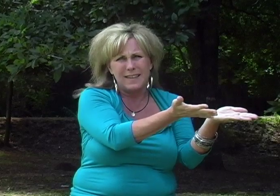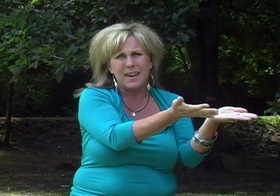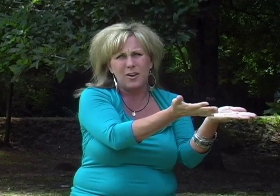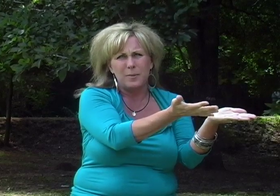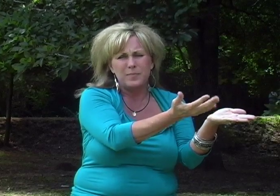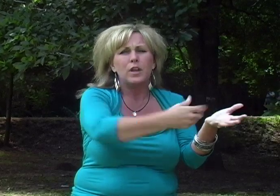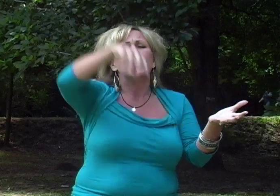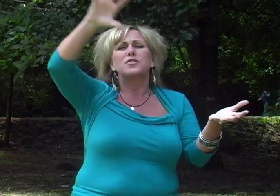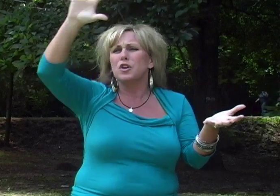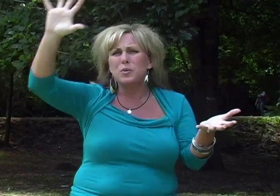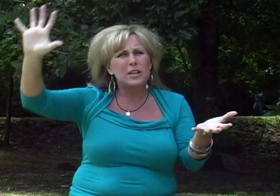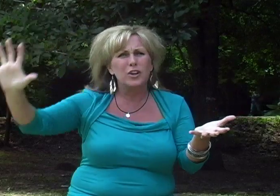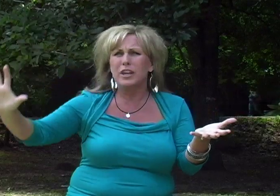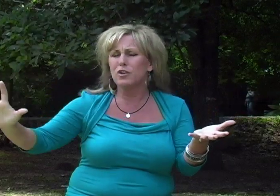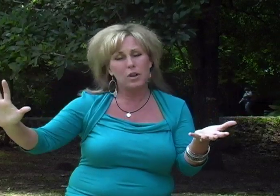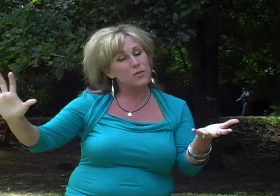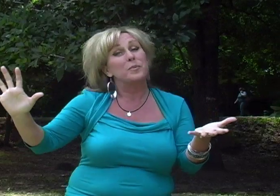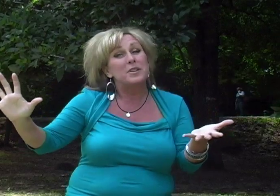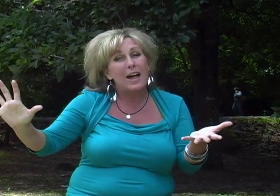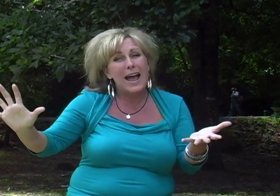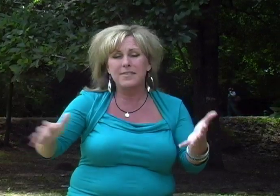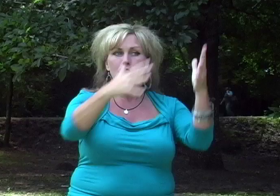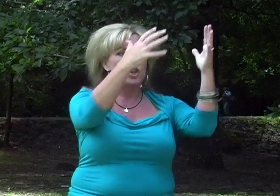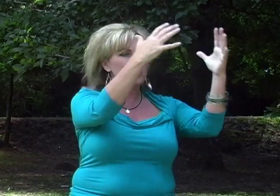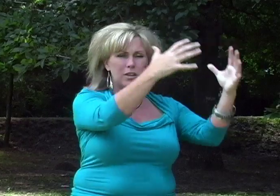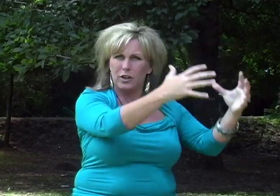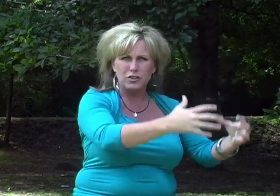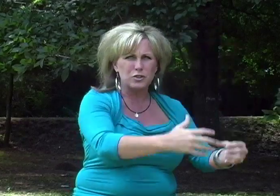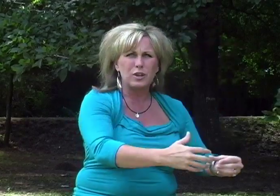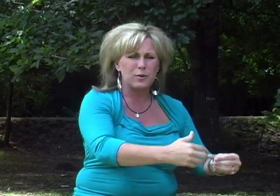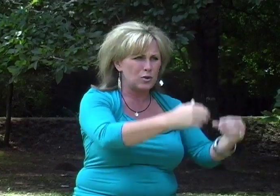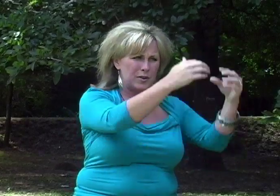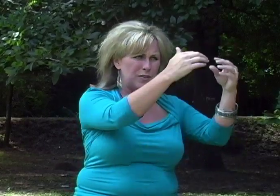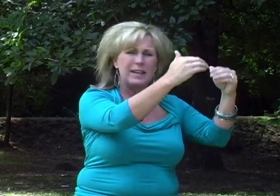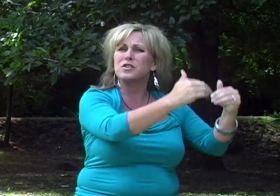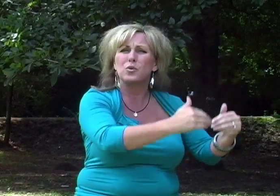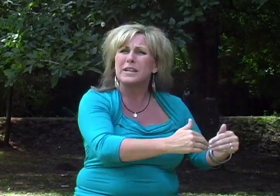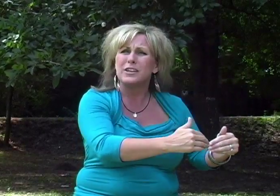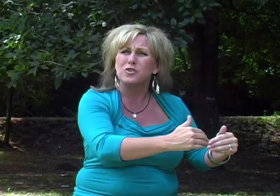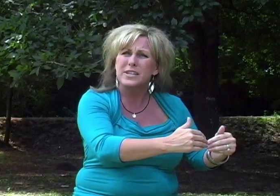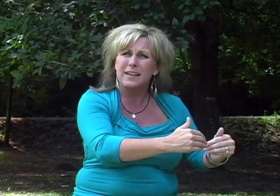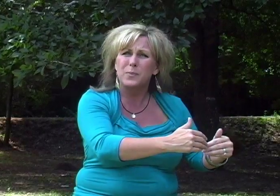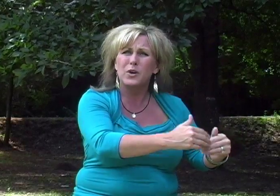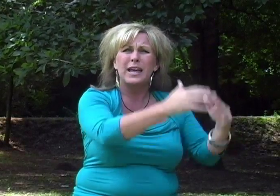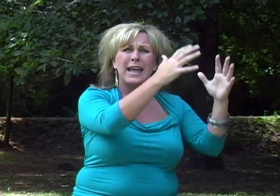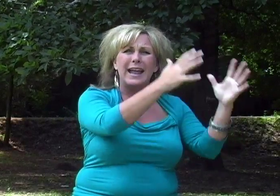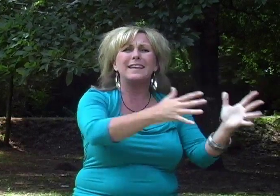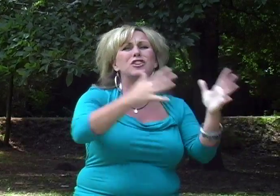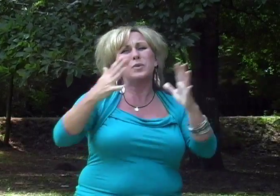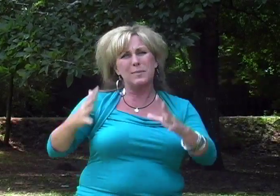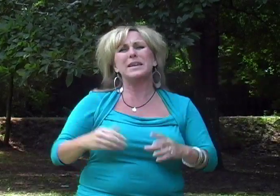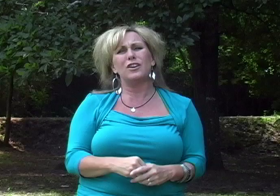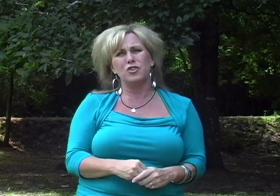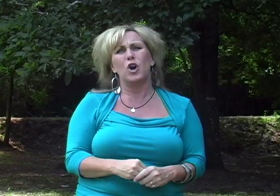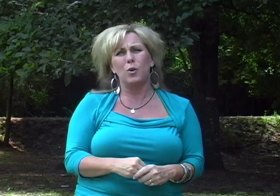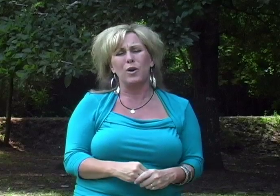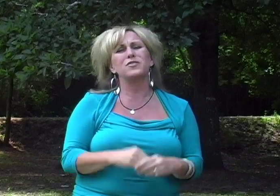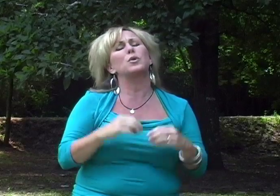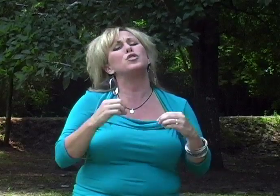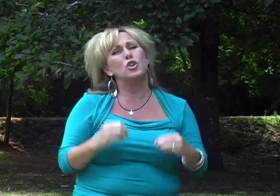there. So you can look at your notes from class, you can look at your notes, the things that are written in your textbook, and then you can begin your homework. So use